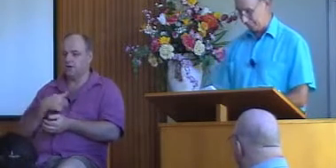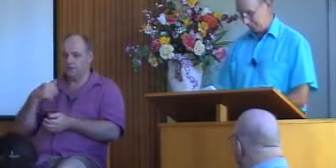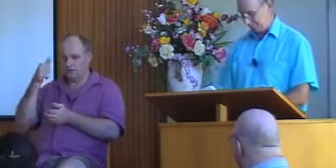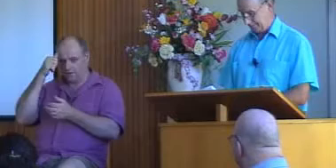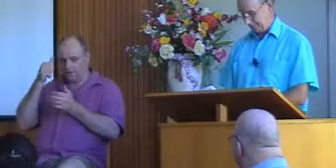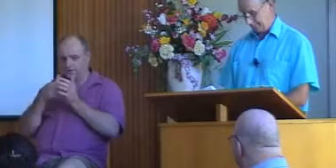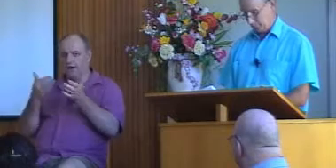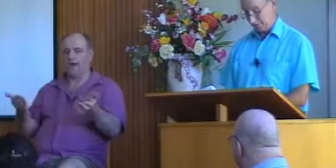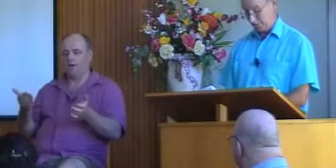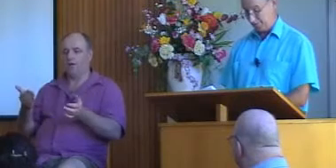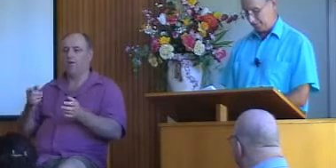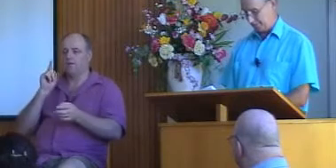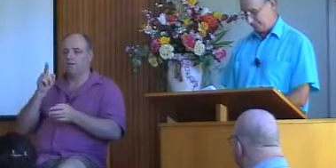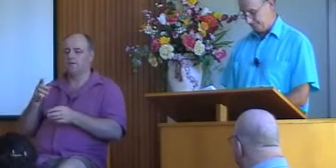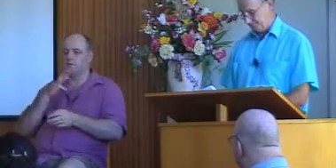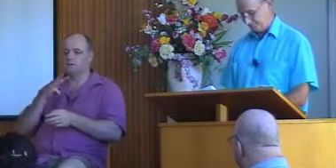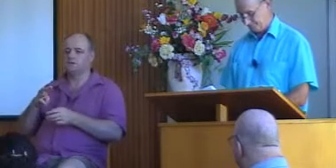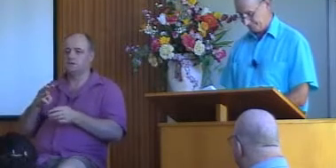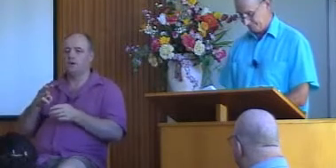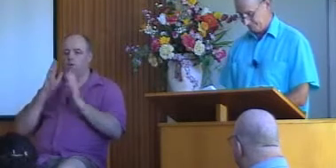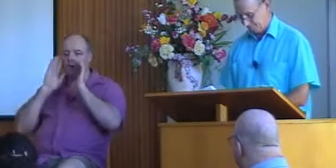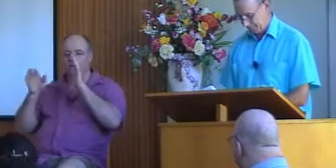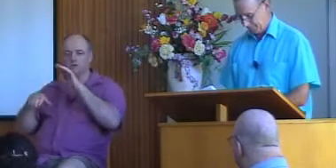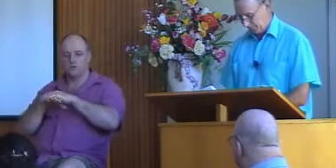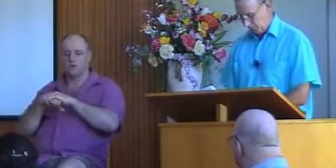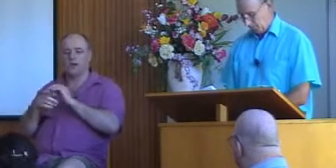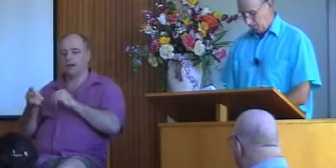message to me for some reason or other.